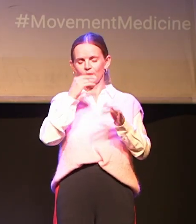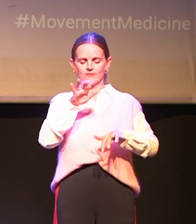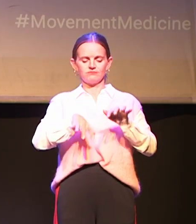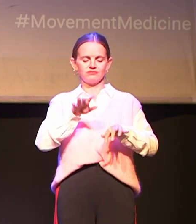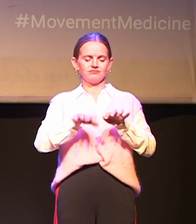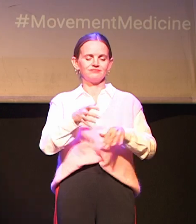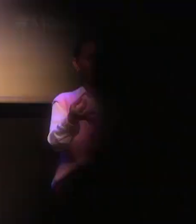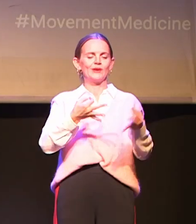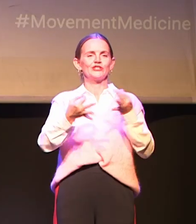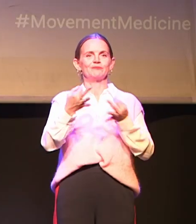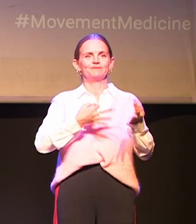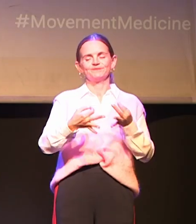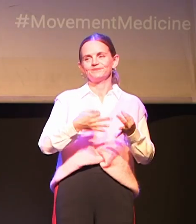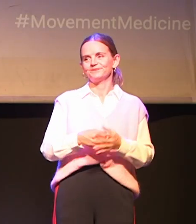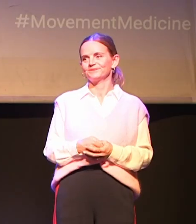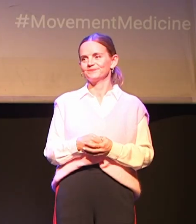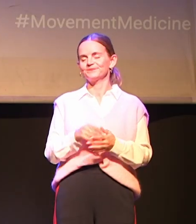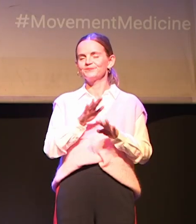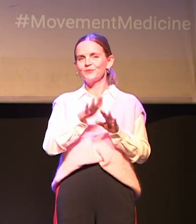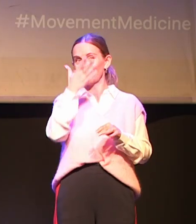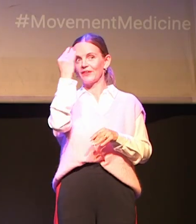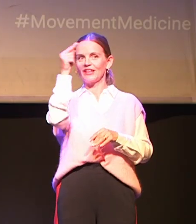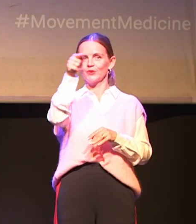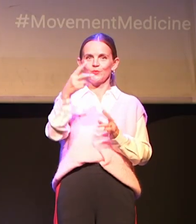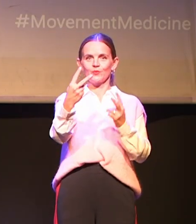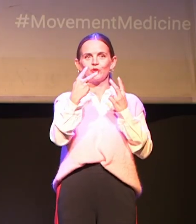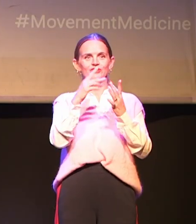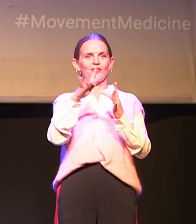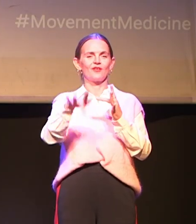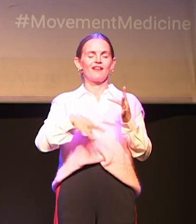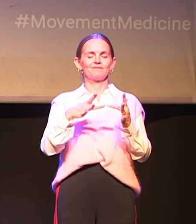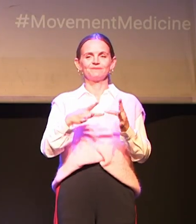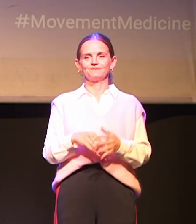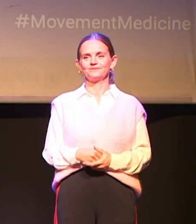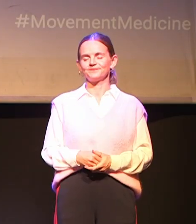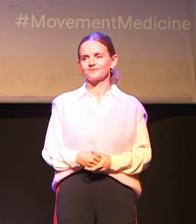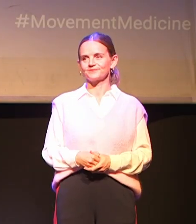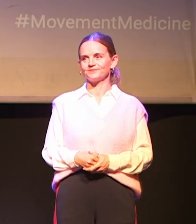questions that are coming from online. So we're not forgetting you online folks.